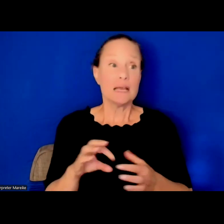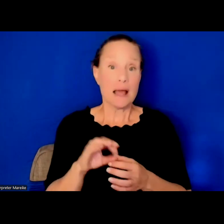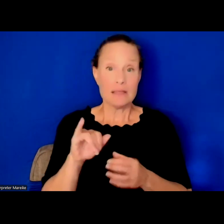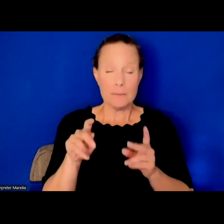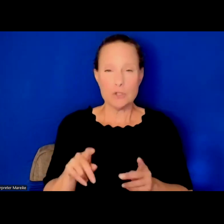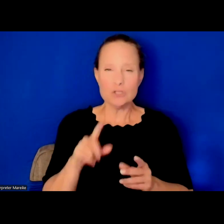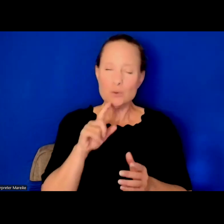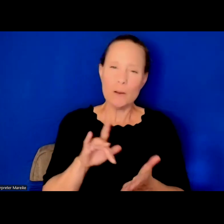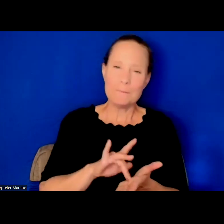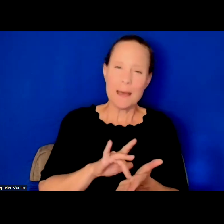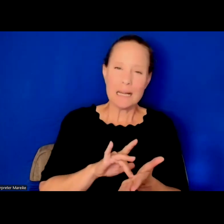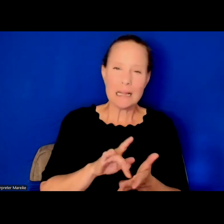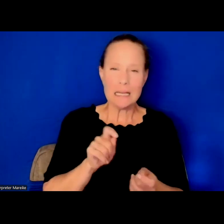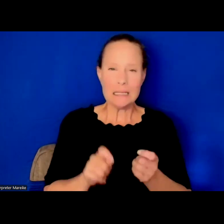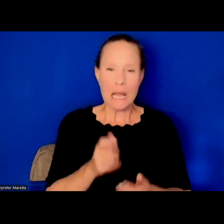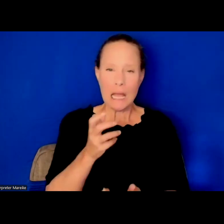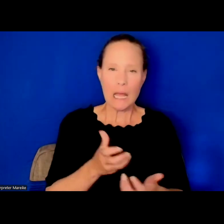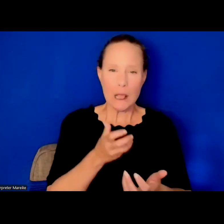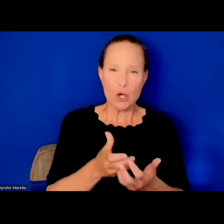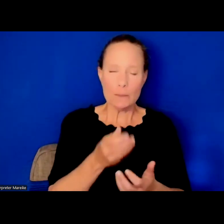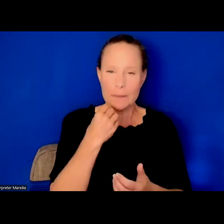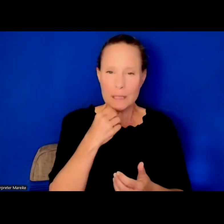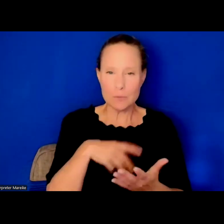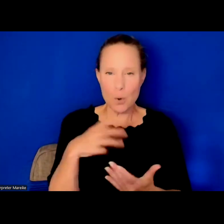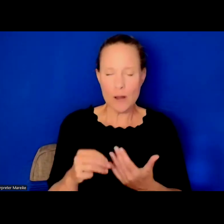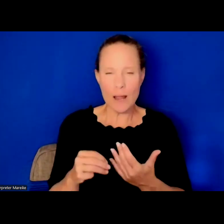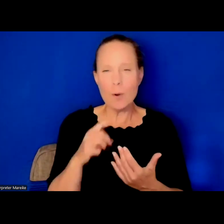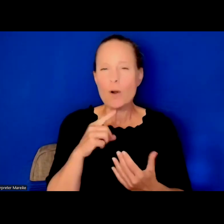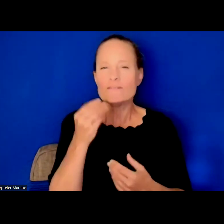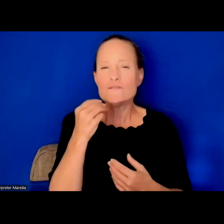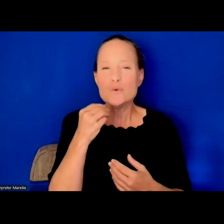meal program or a food prescription box program.